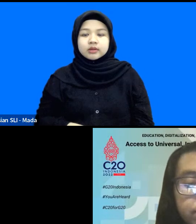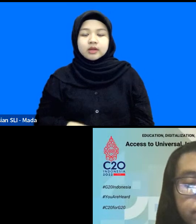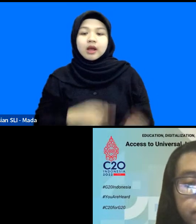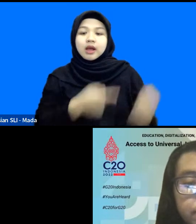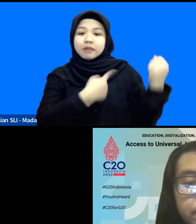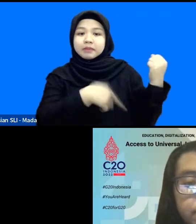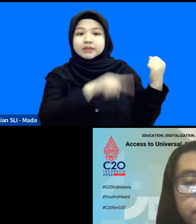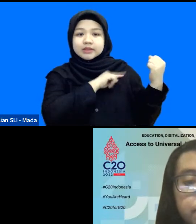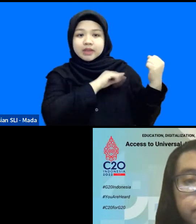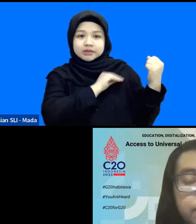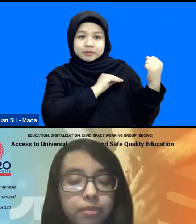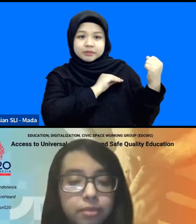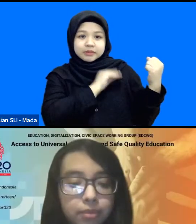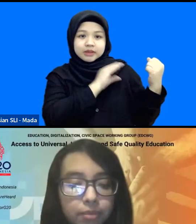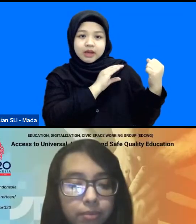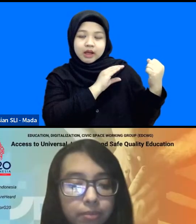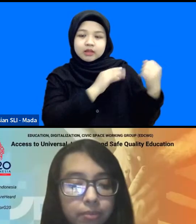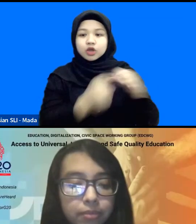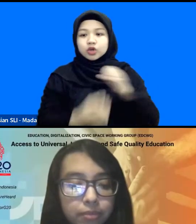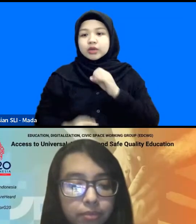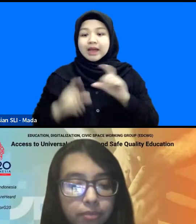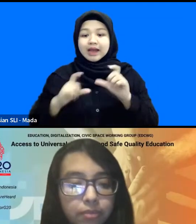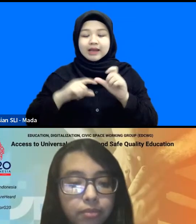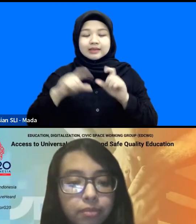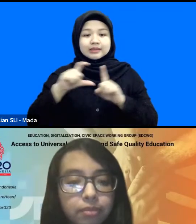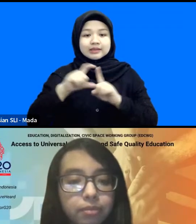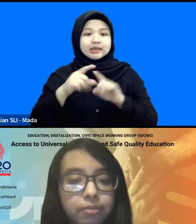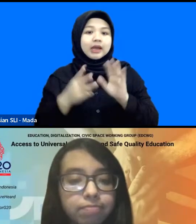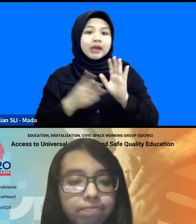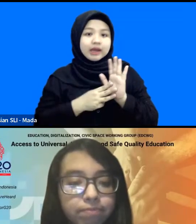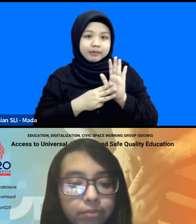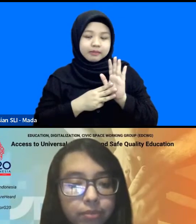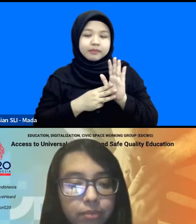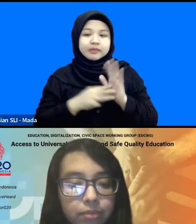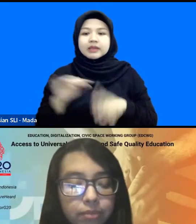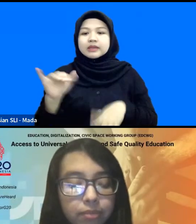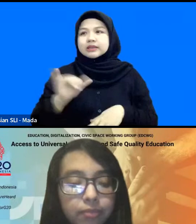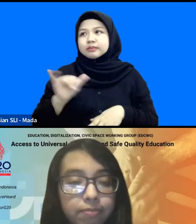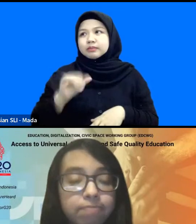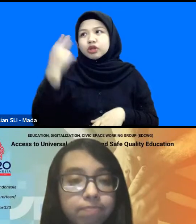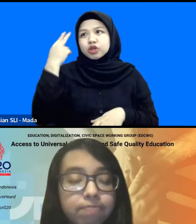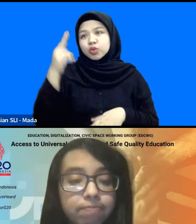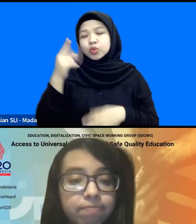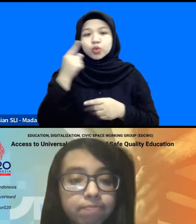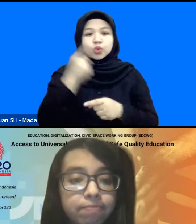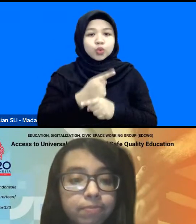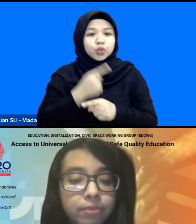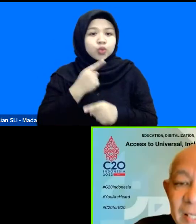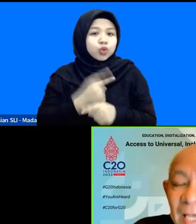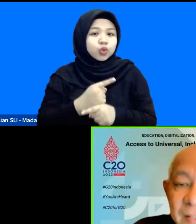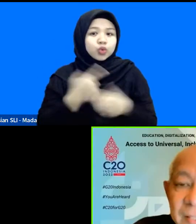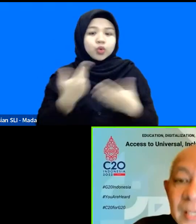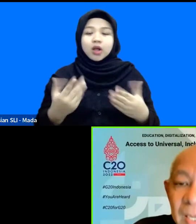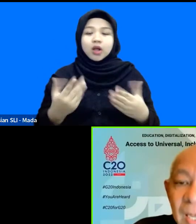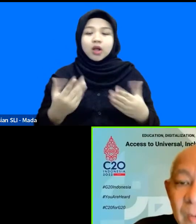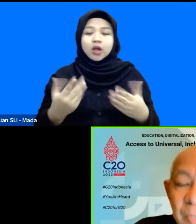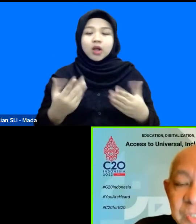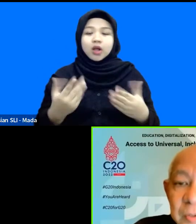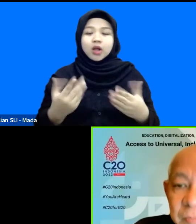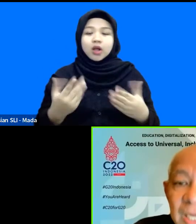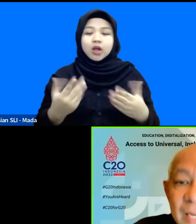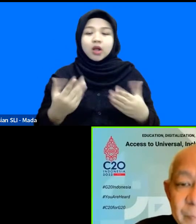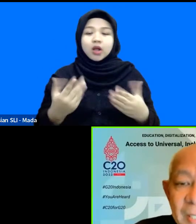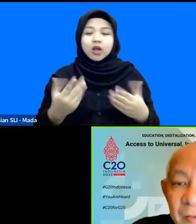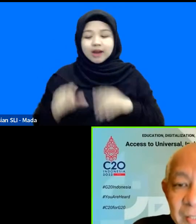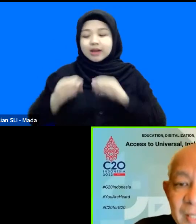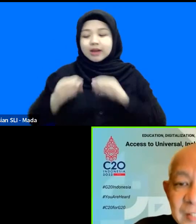grassroots educators should be one of the top priorities when we invest. Secondly, I think we